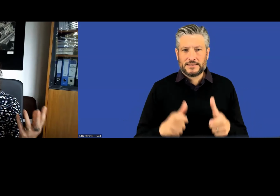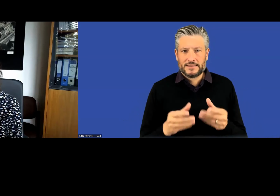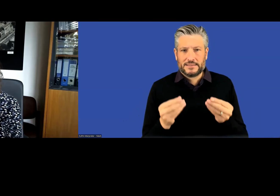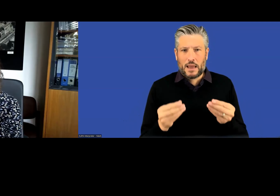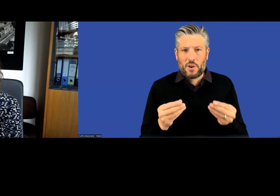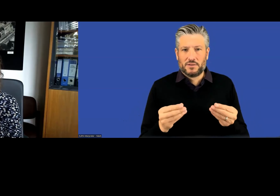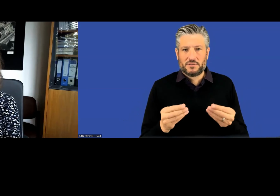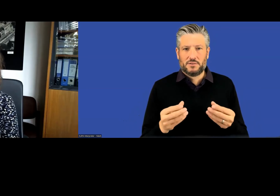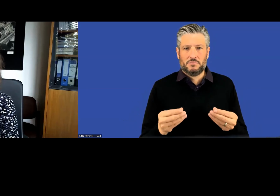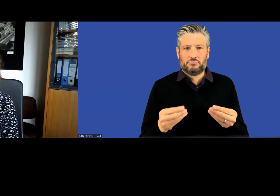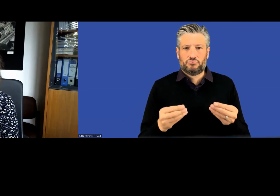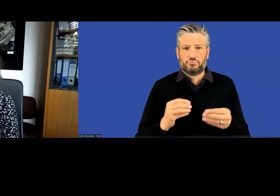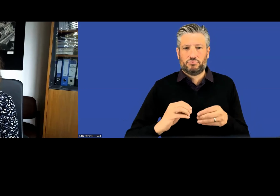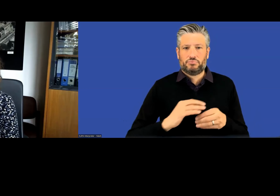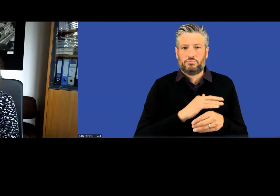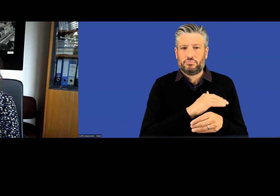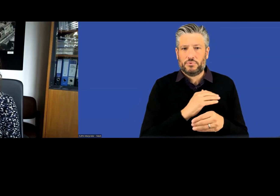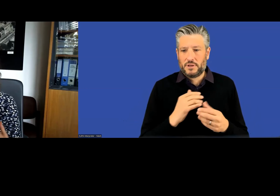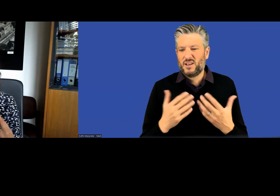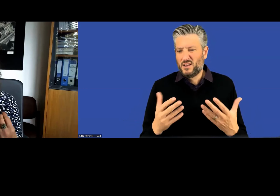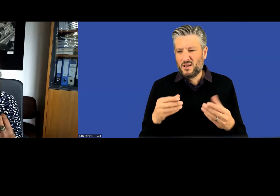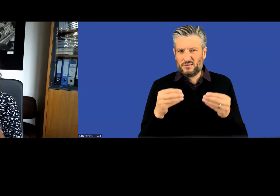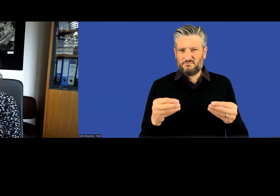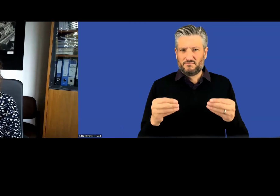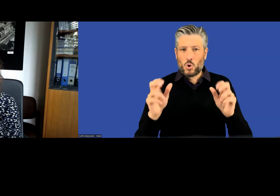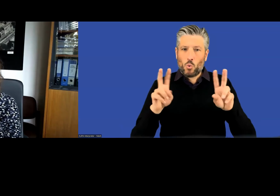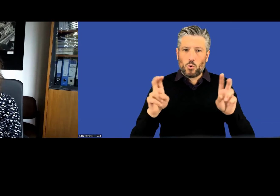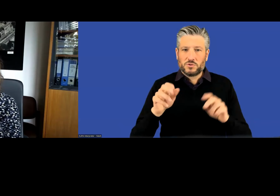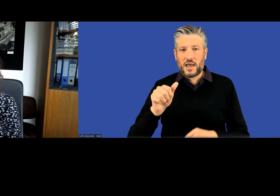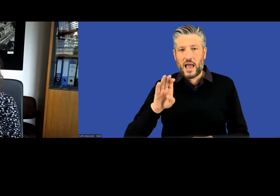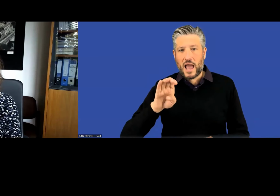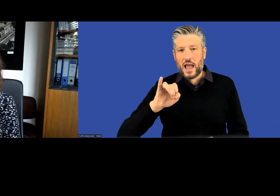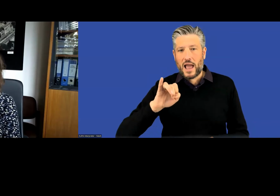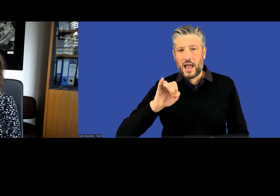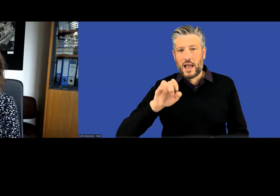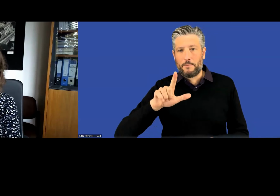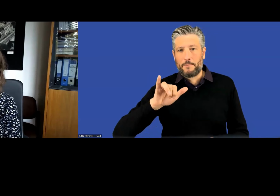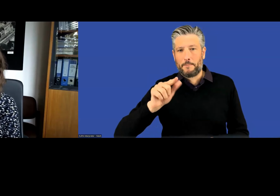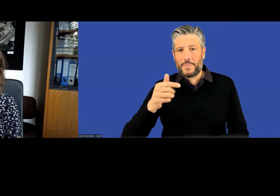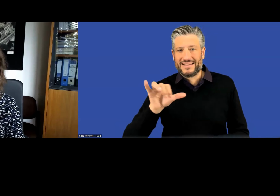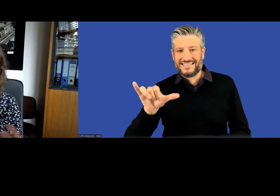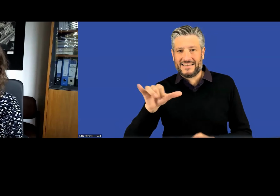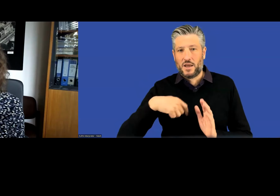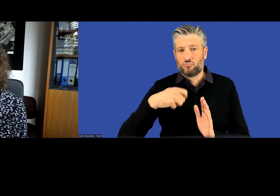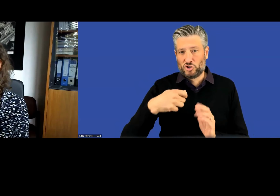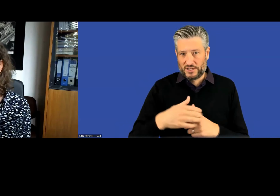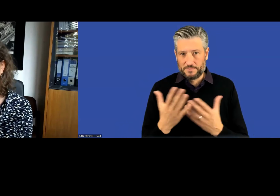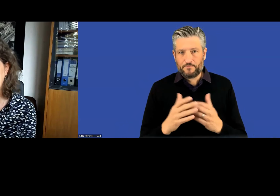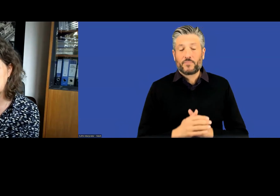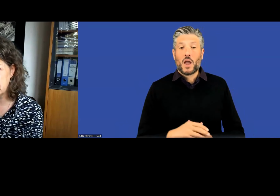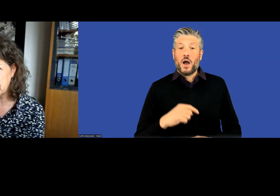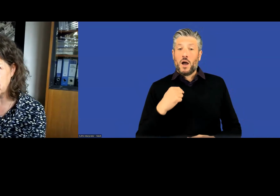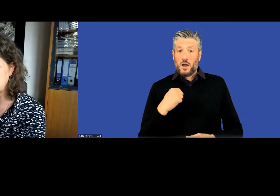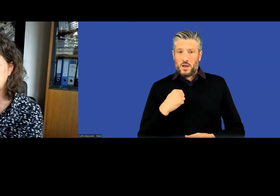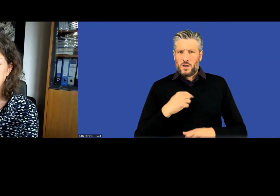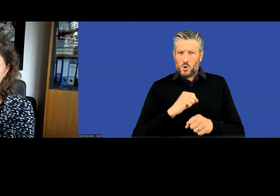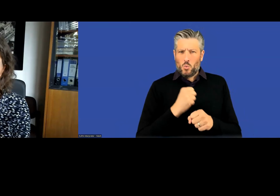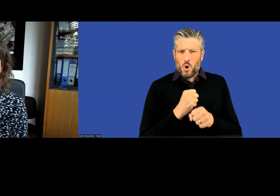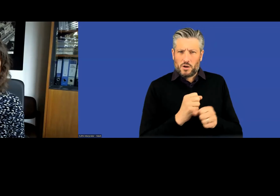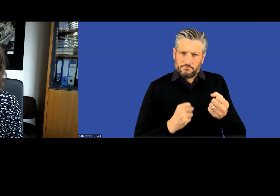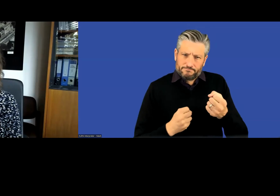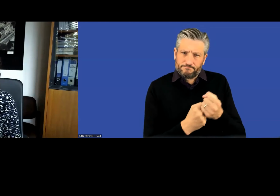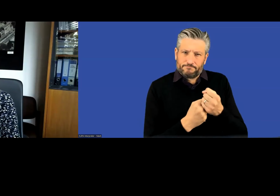broadly at accessive technology, in my unit at least, we are focusing our efforts on supporting the Web Accessibility Directive